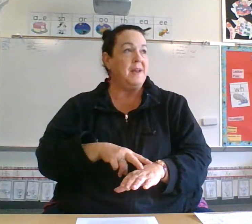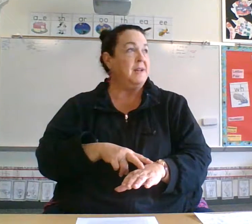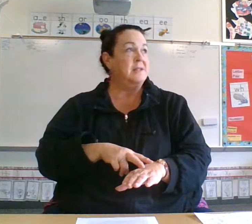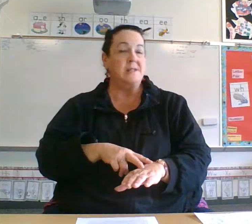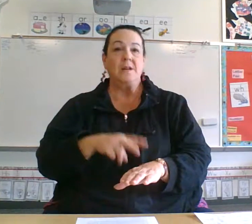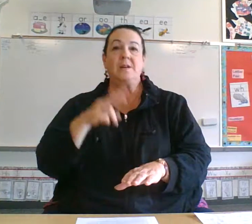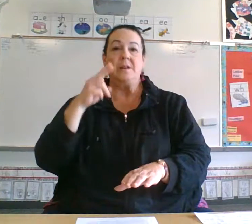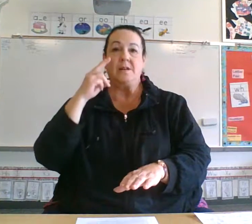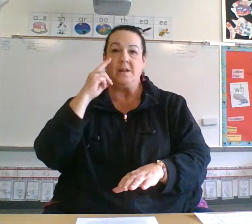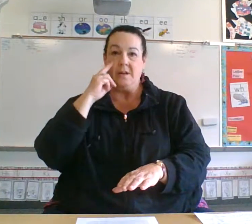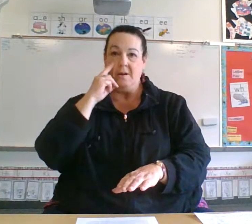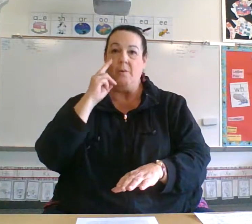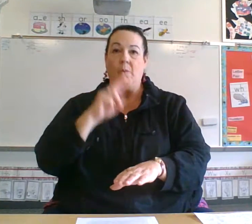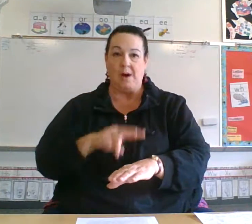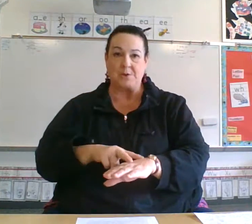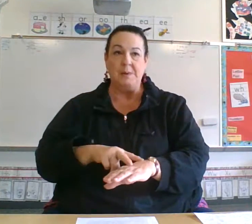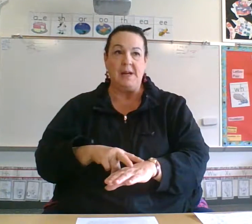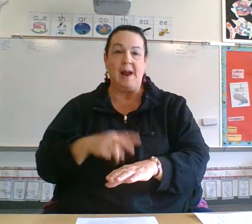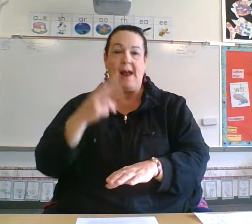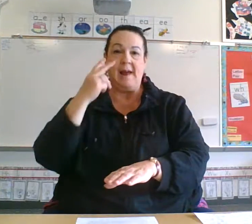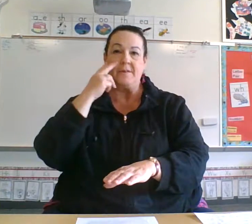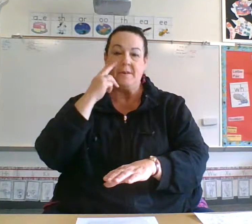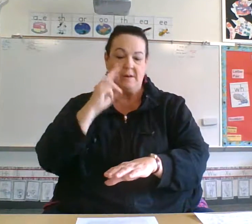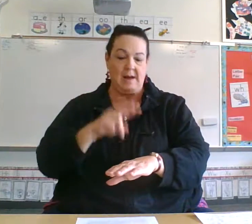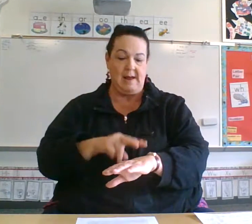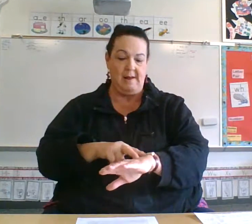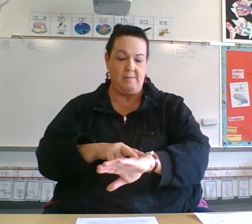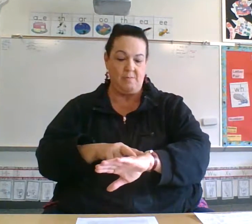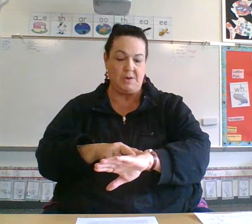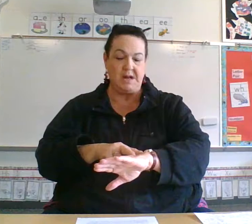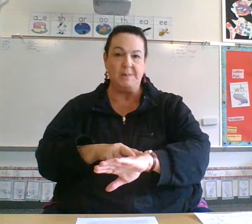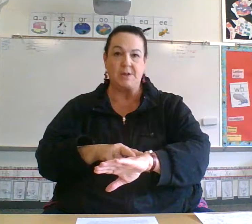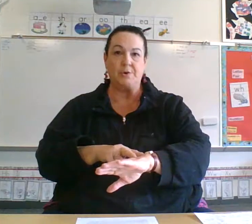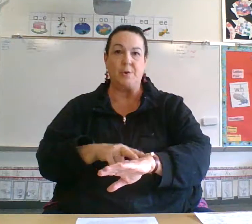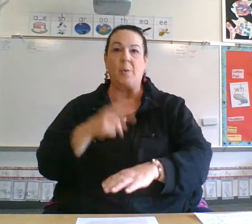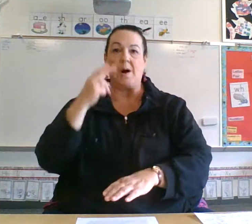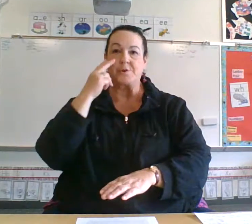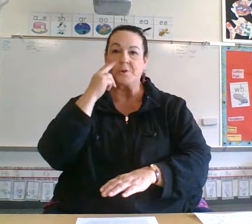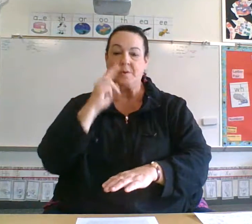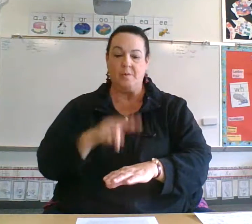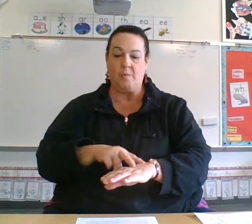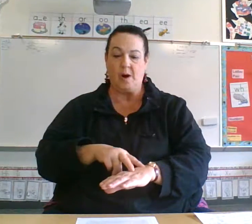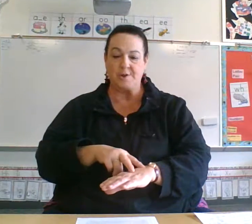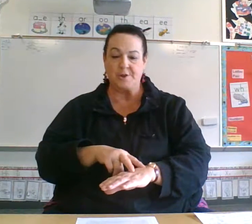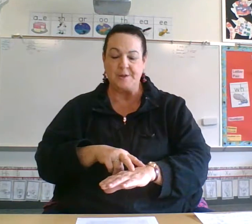is the watch me, and what time is it on your watch? Watch.